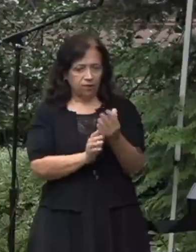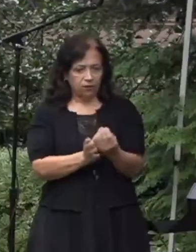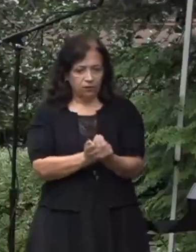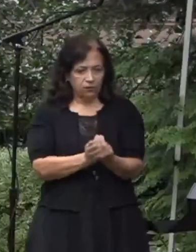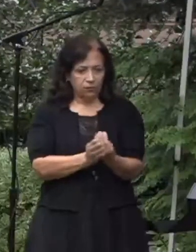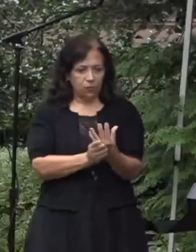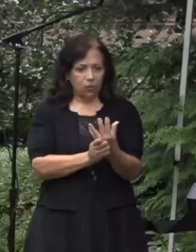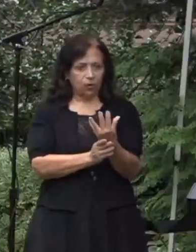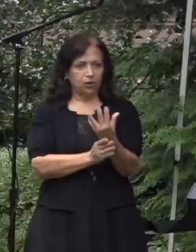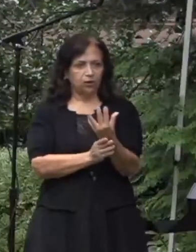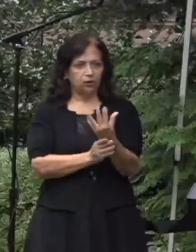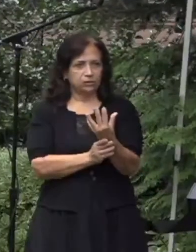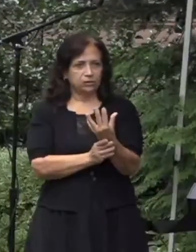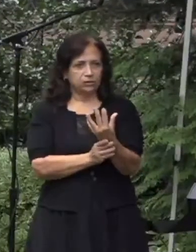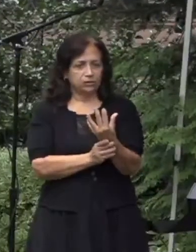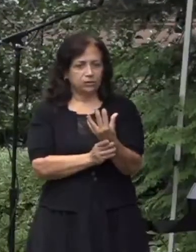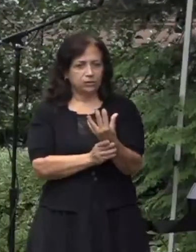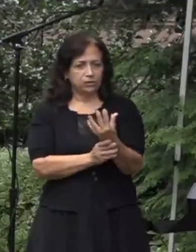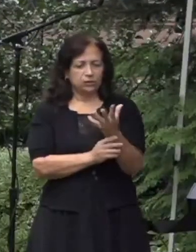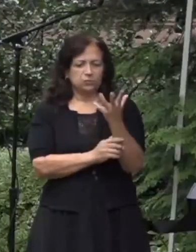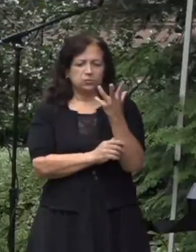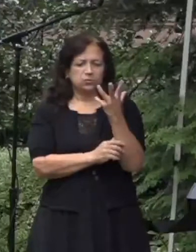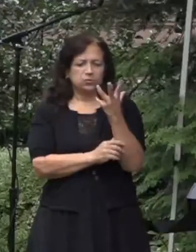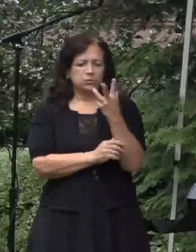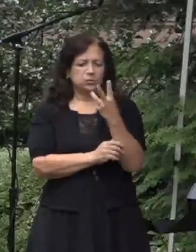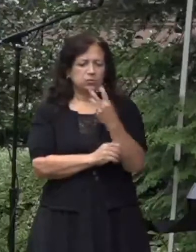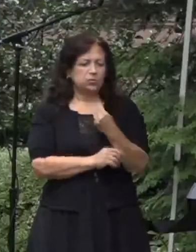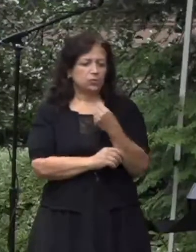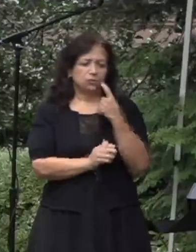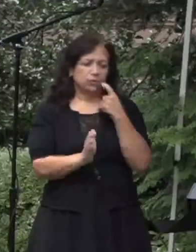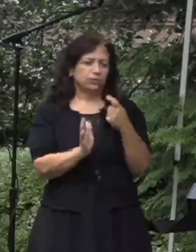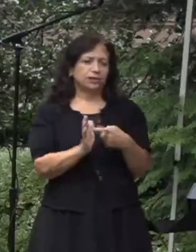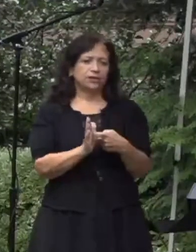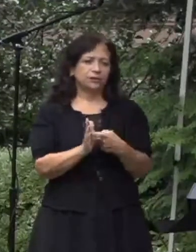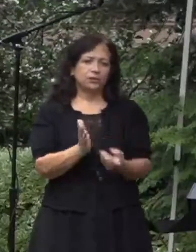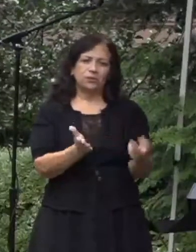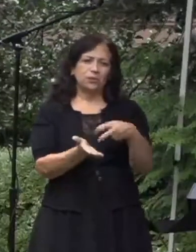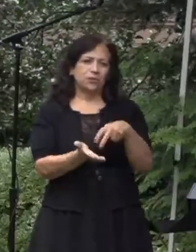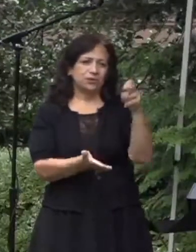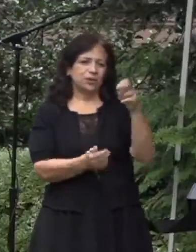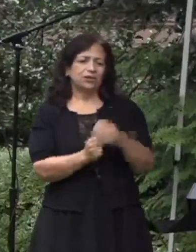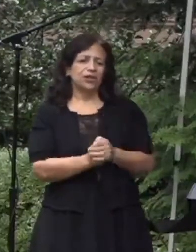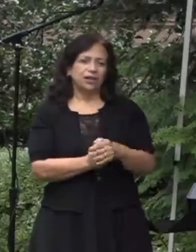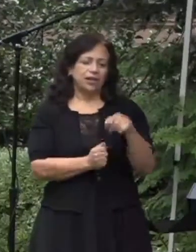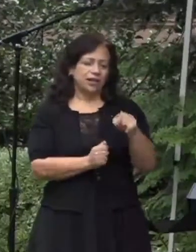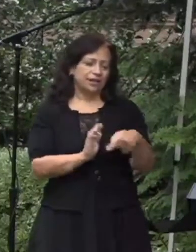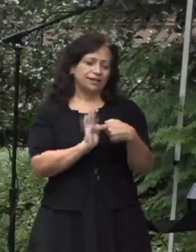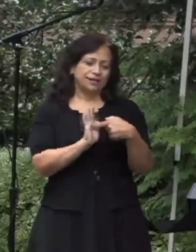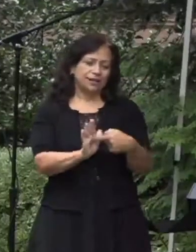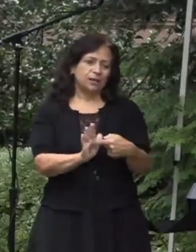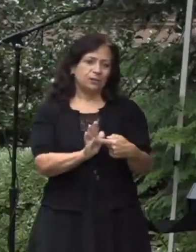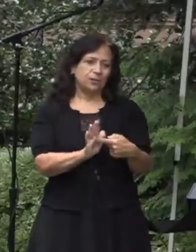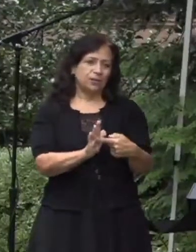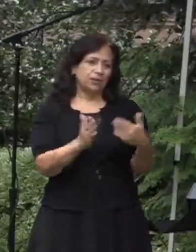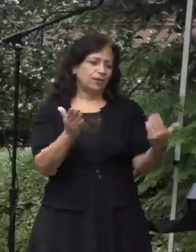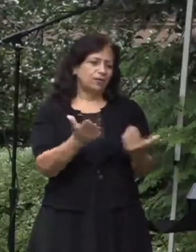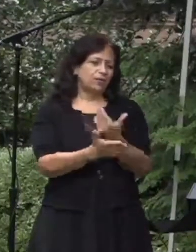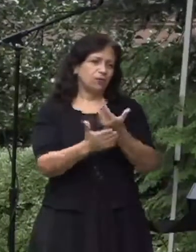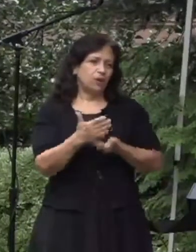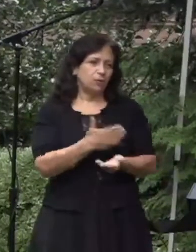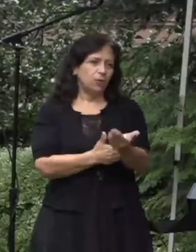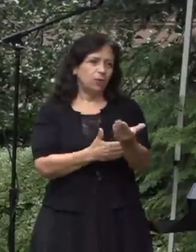had sprouted. A gorgeous testament to resurrection. This symbol of rebirth